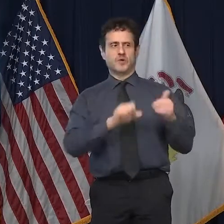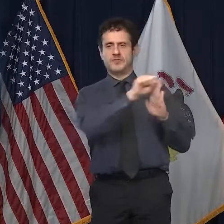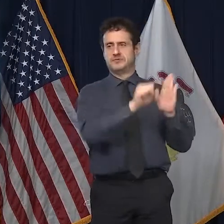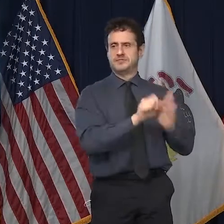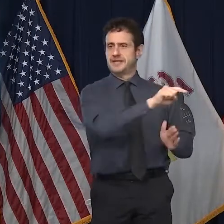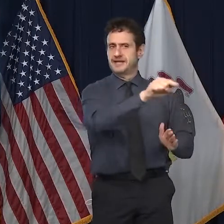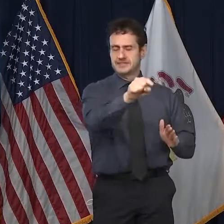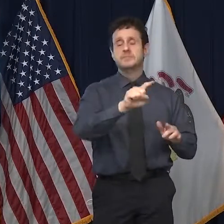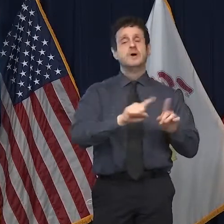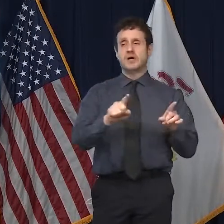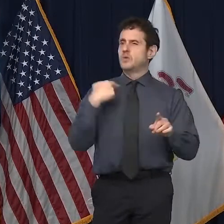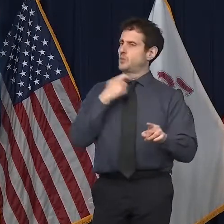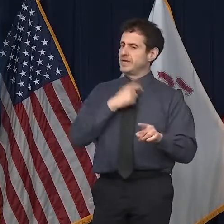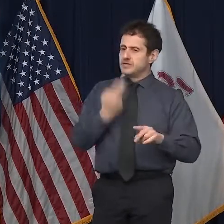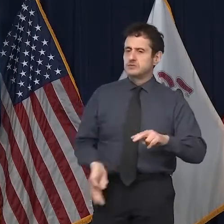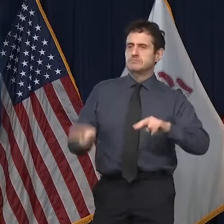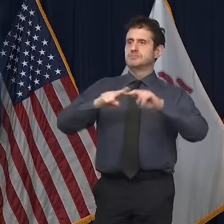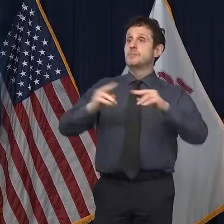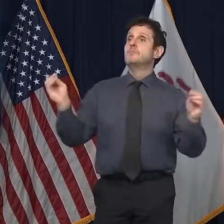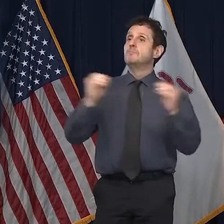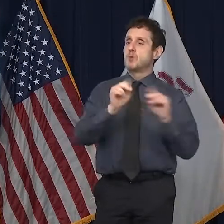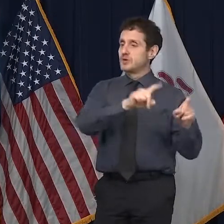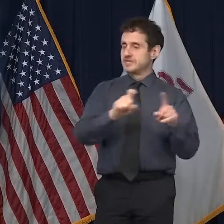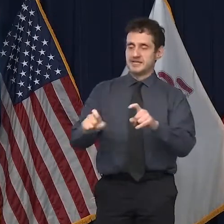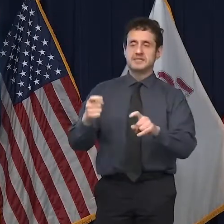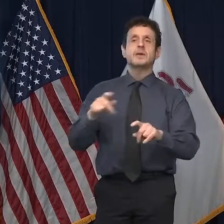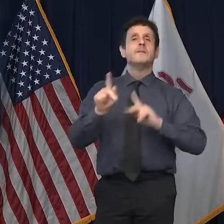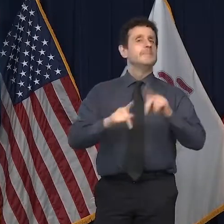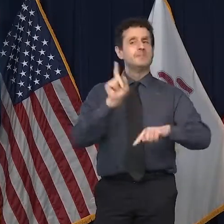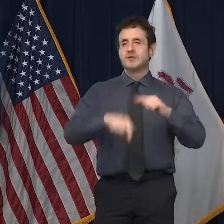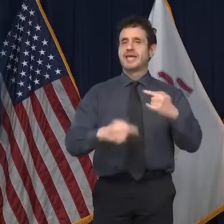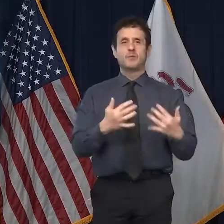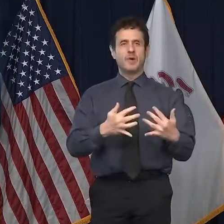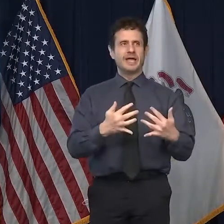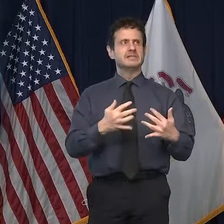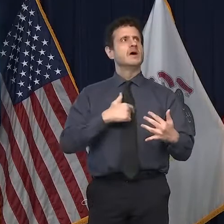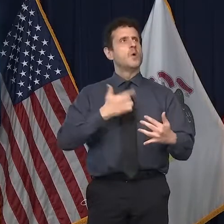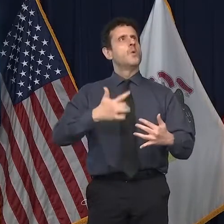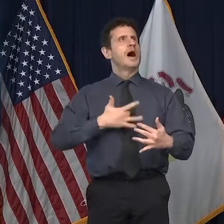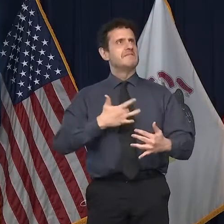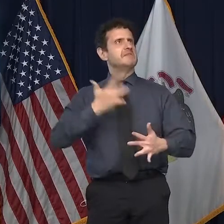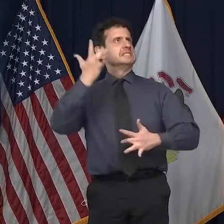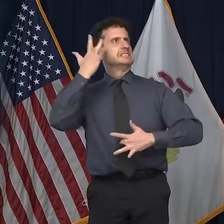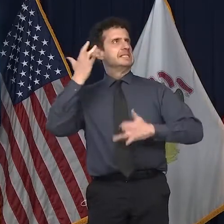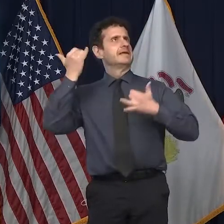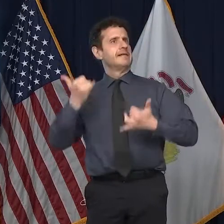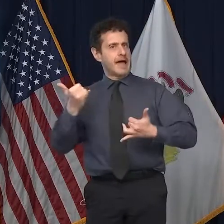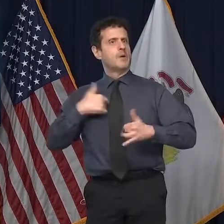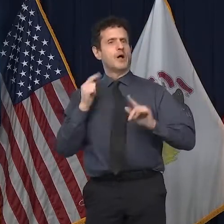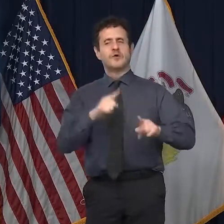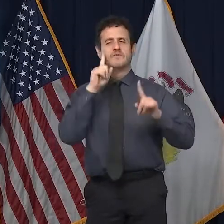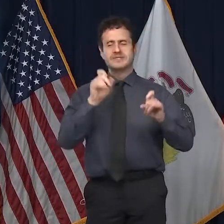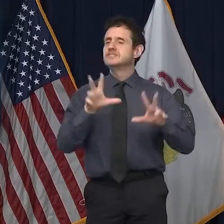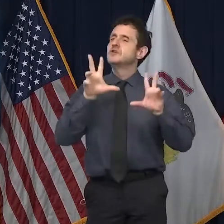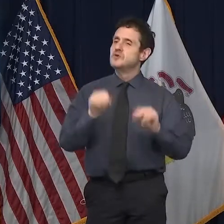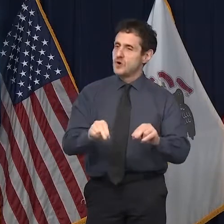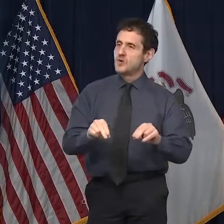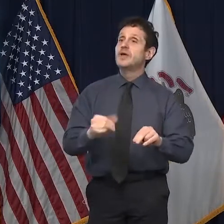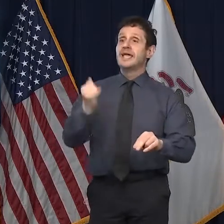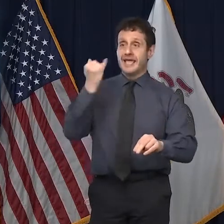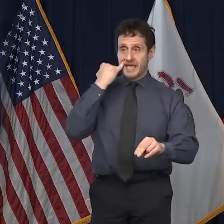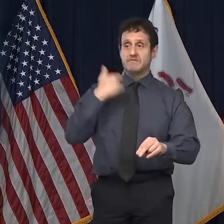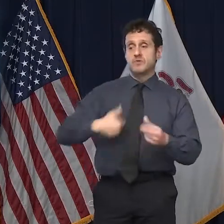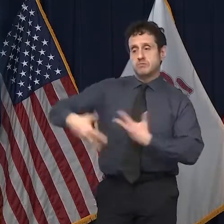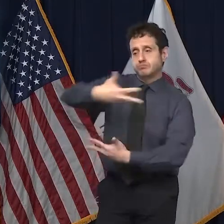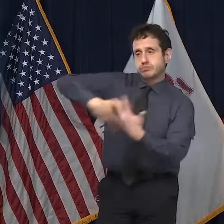capacity because we cannot wait for symptoms. We need to be testing on a regular basis. Obviously, if you're in a high-risk setting where you're around lots